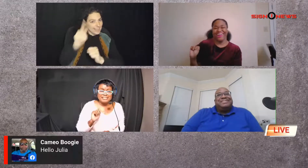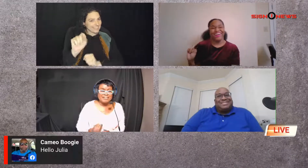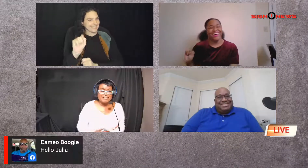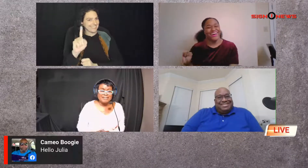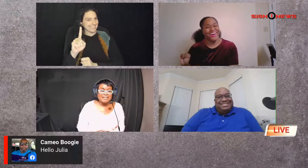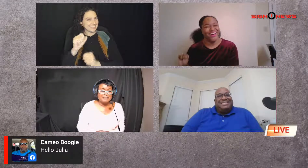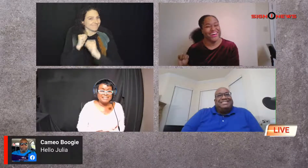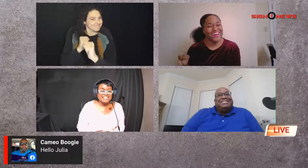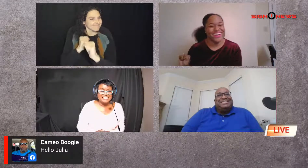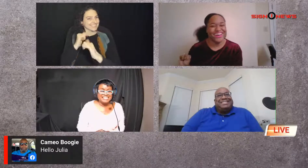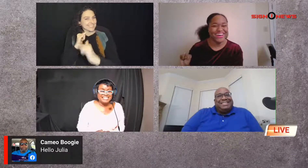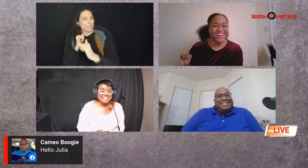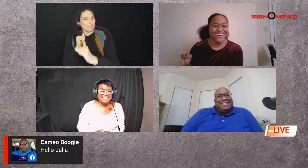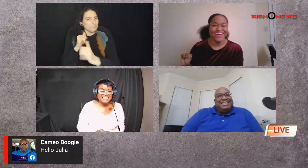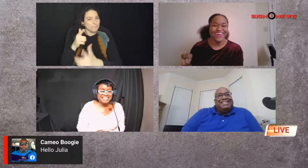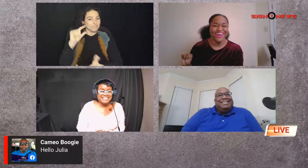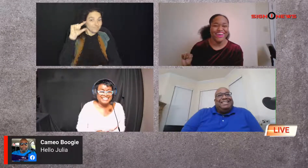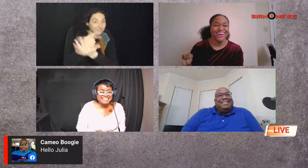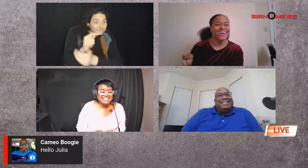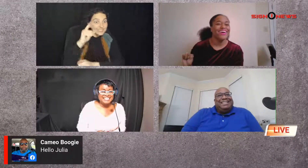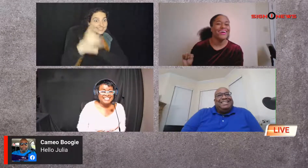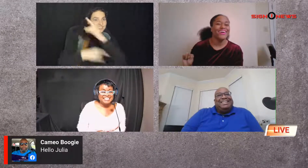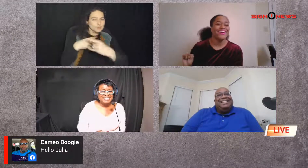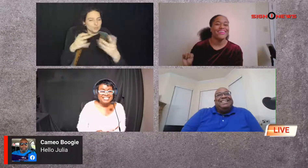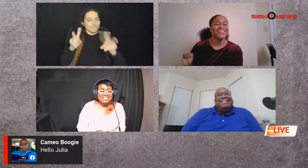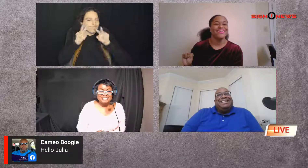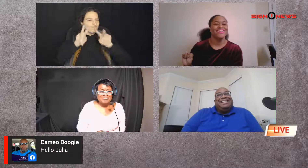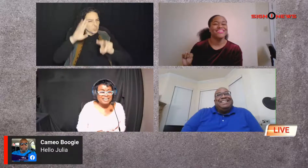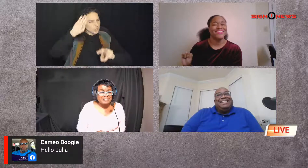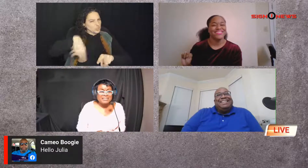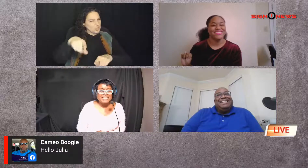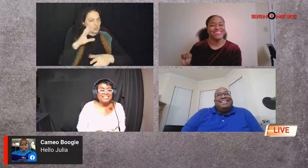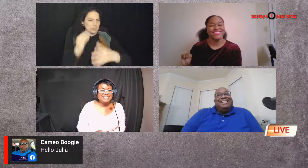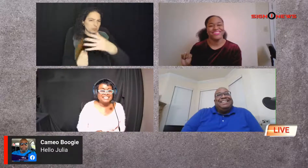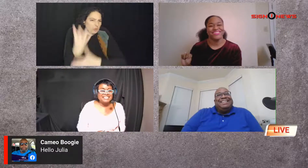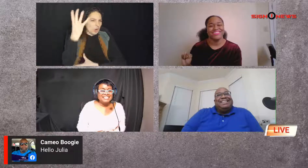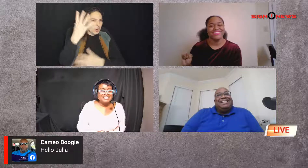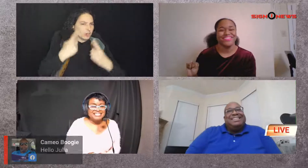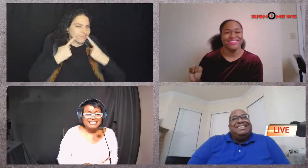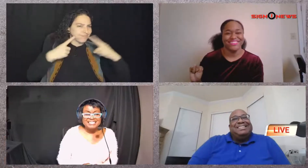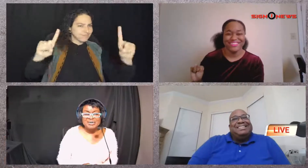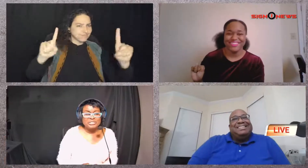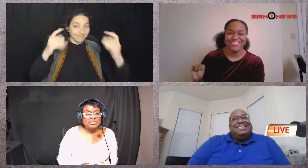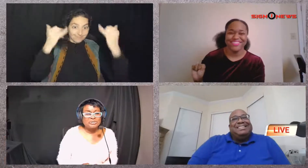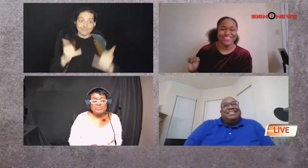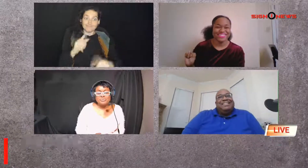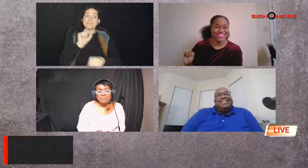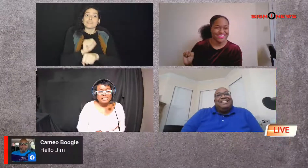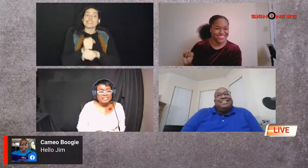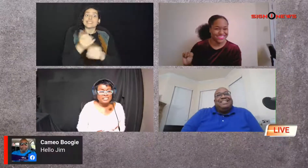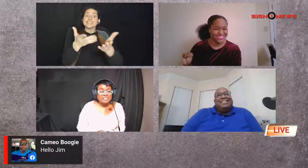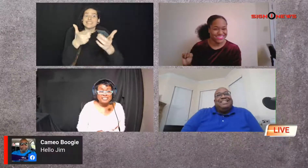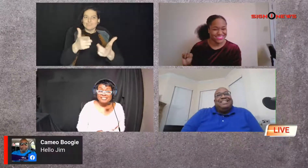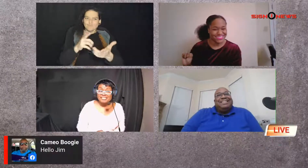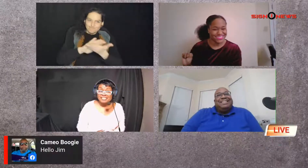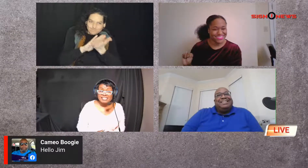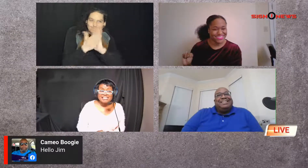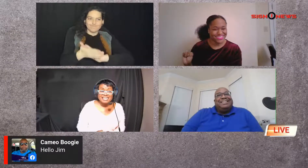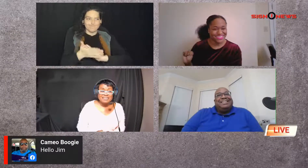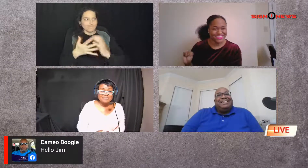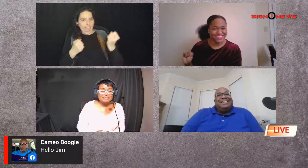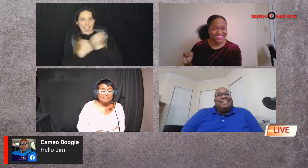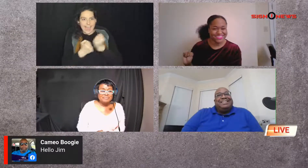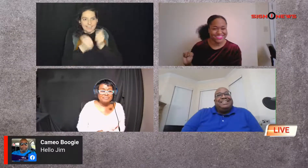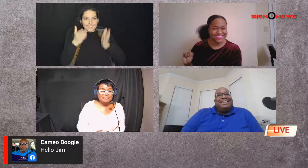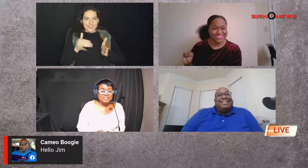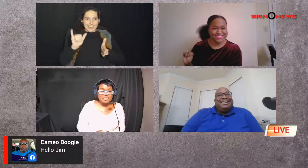been watching his daughter ever since. She's graduated. Oh, she's grown so much, and she's such a